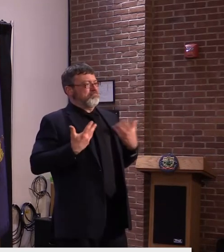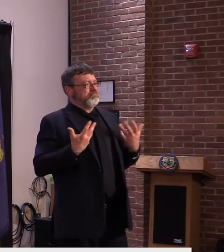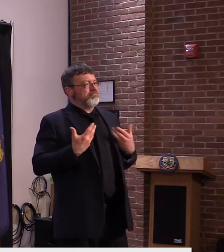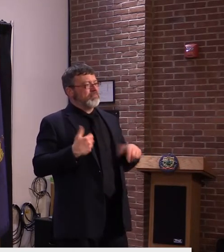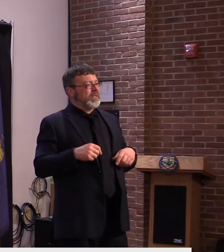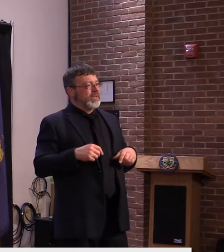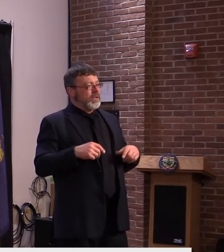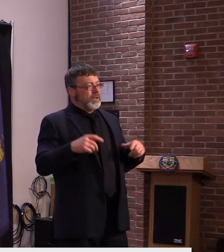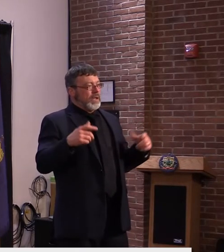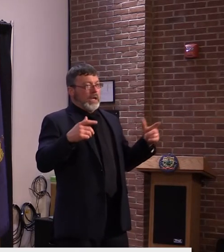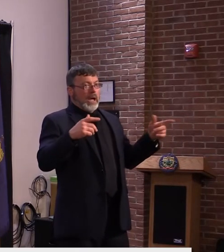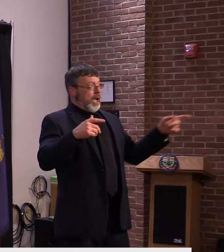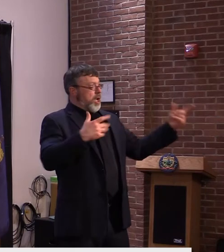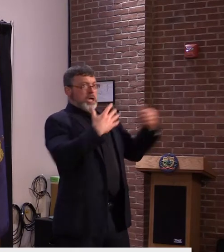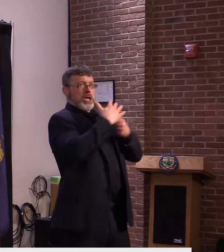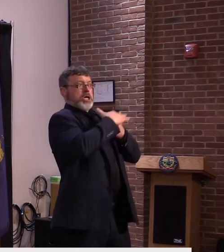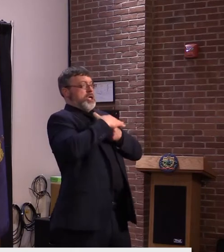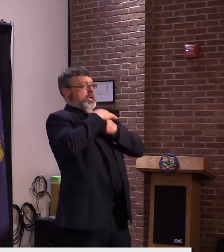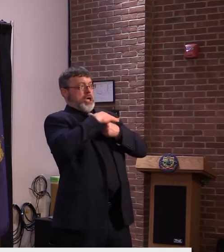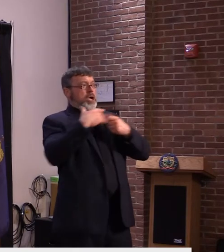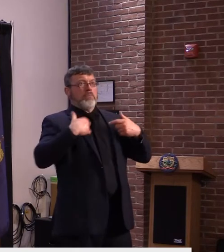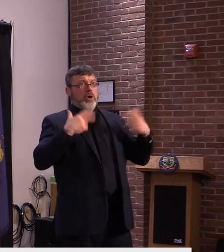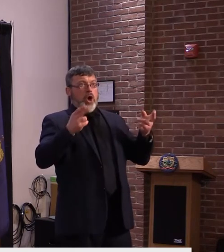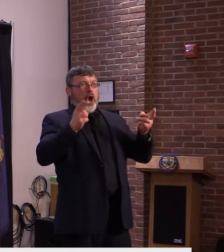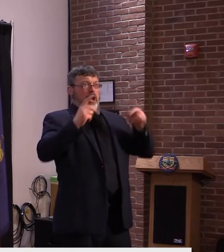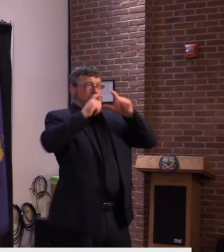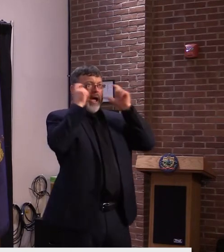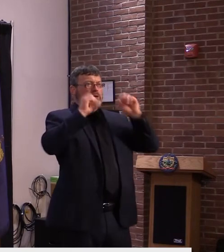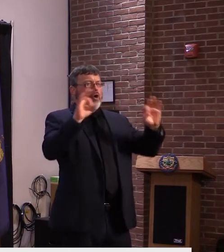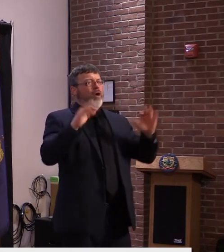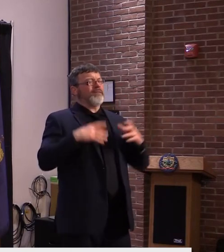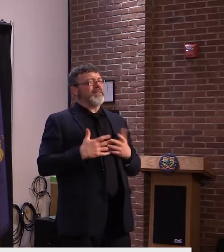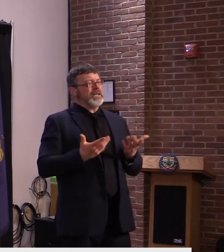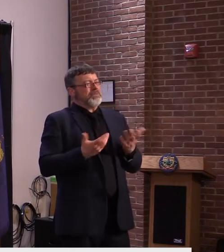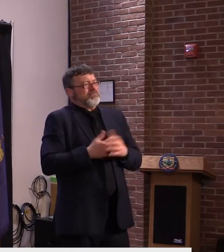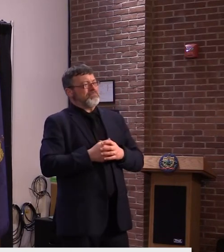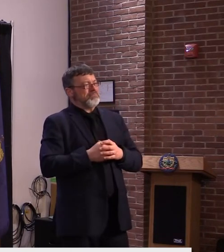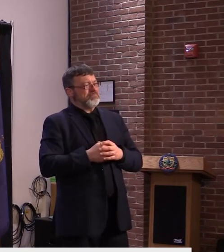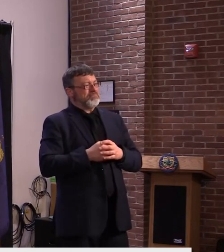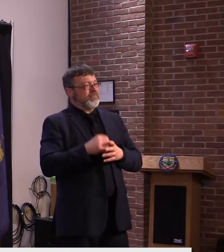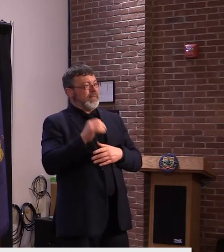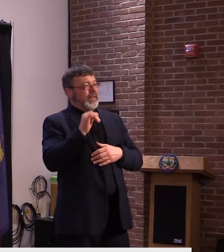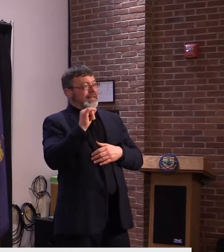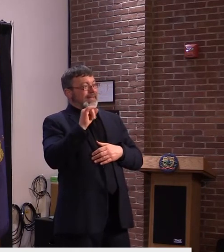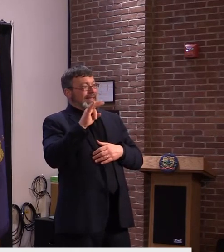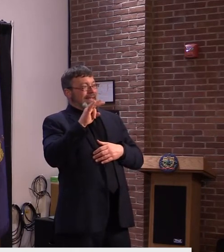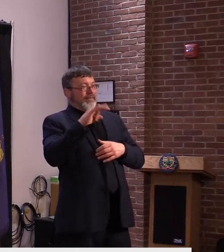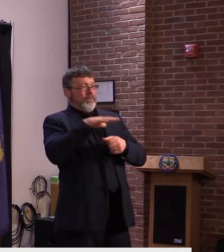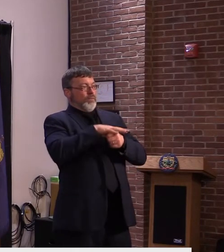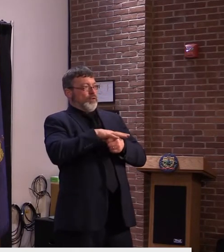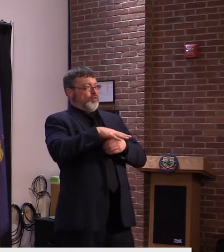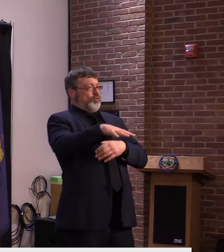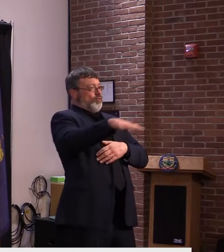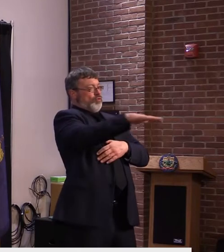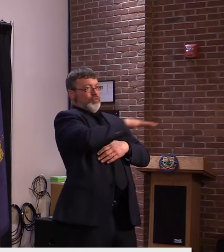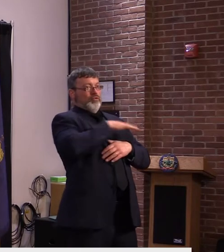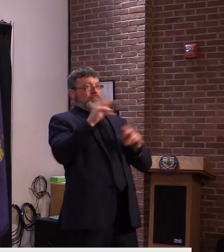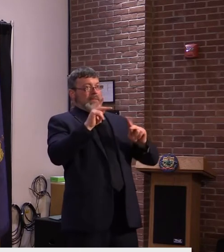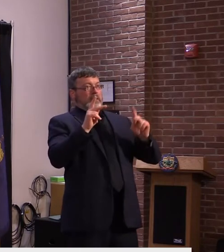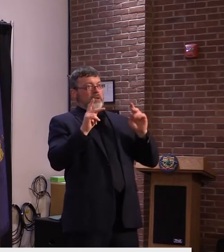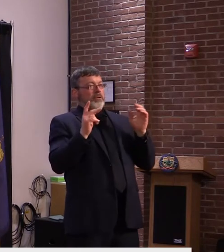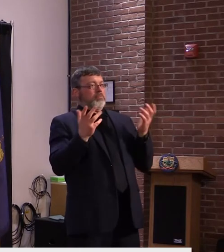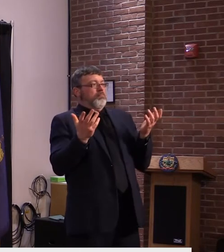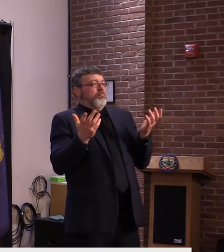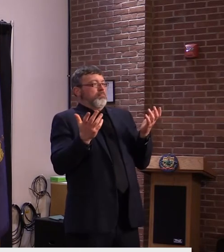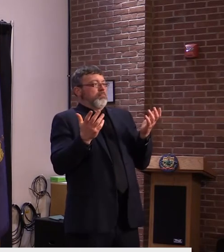from their constituencies. Otherwise, they may not be making this decision so quickly. It seemed like all of a sudden. That's why I was wondering if